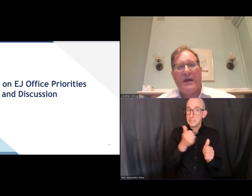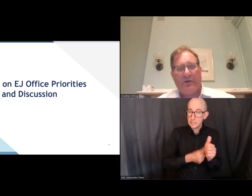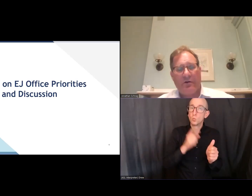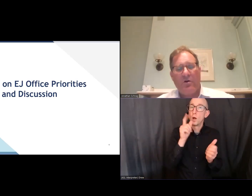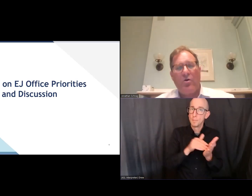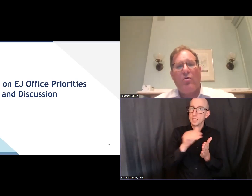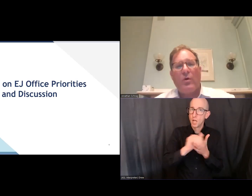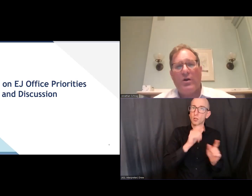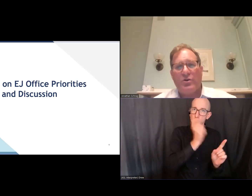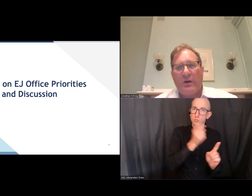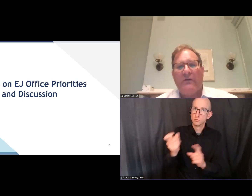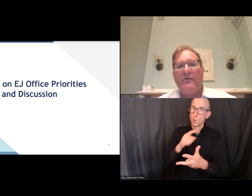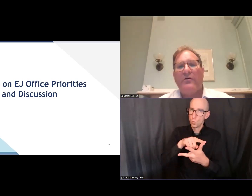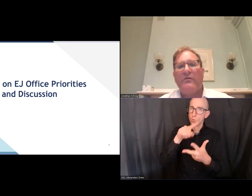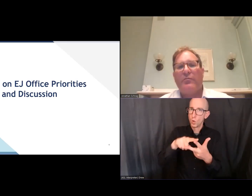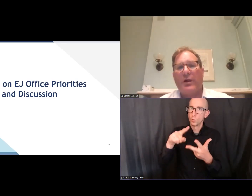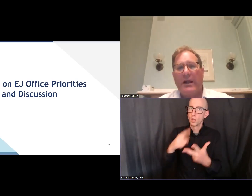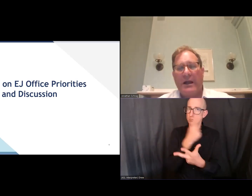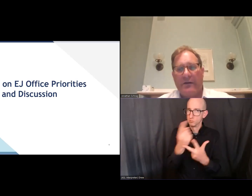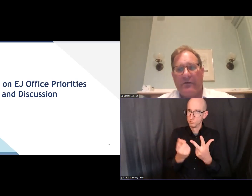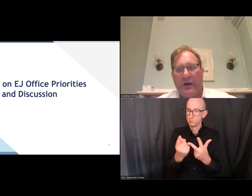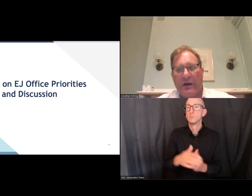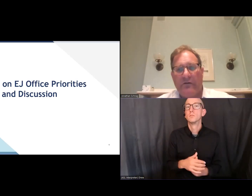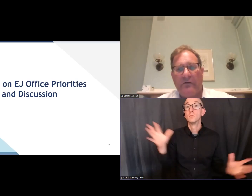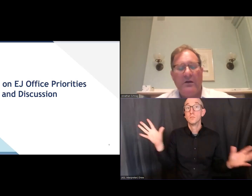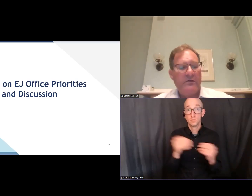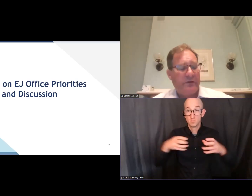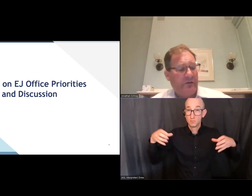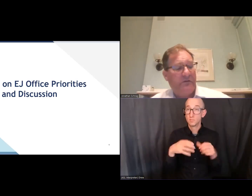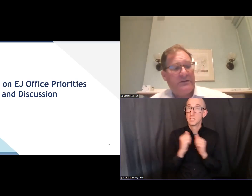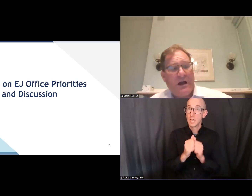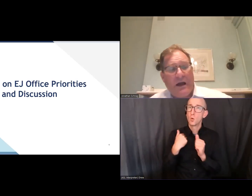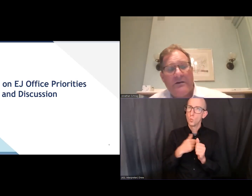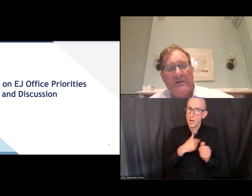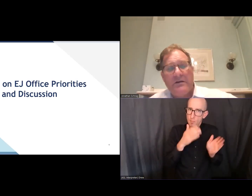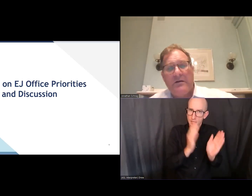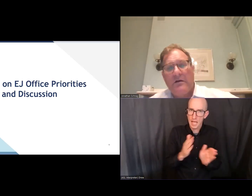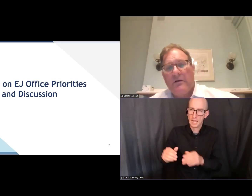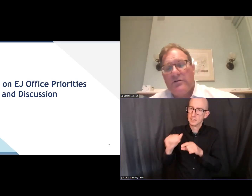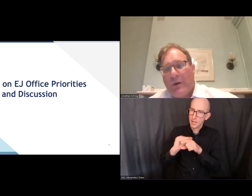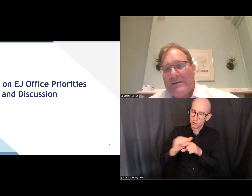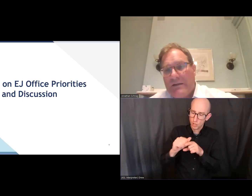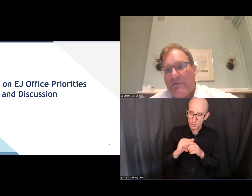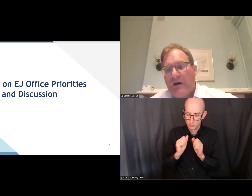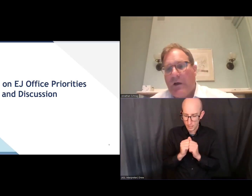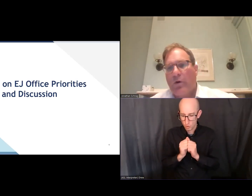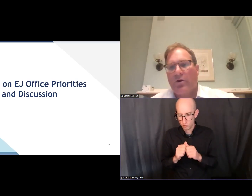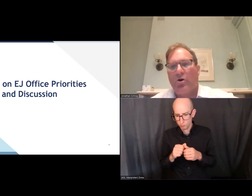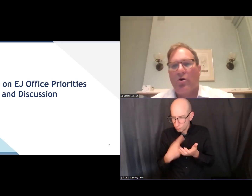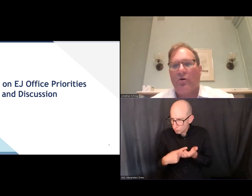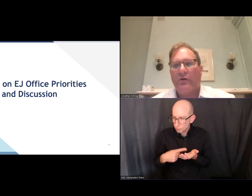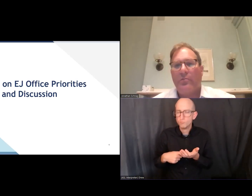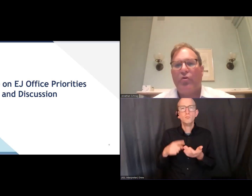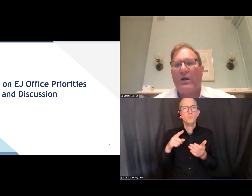all together, we are doing a series of planning exercises designed to identify what